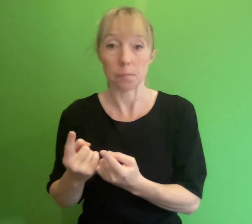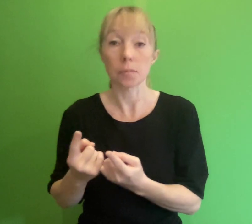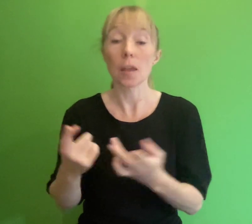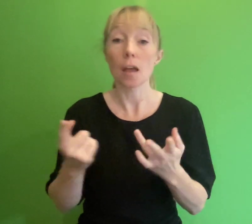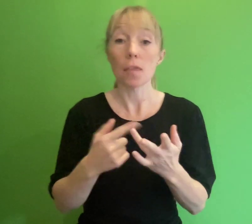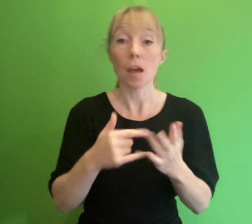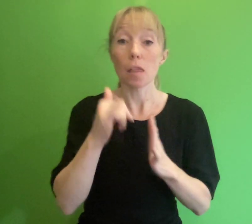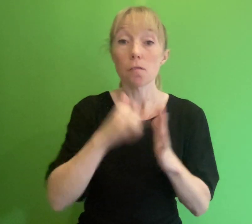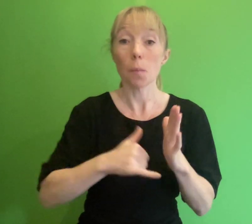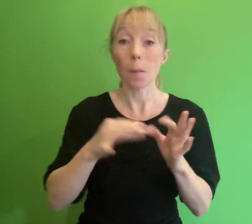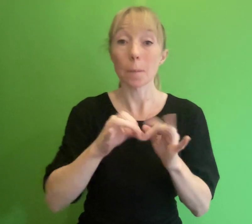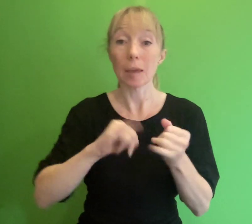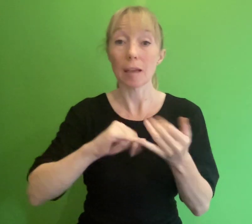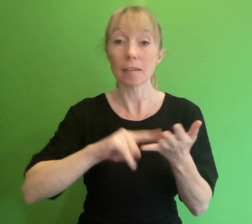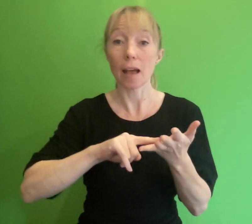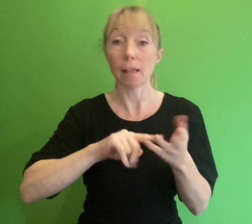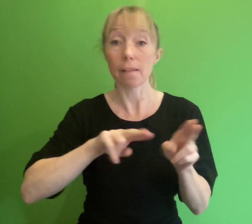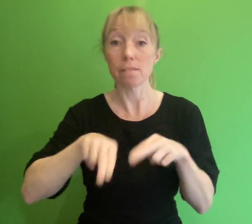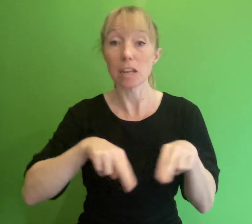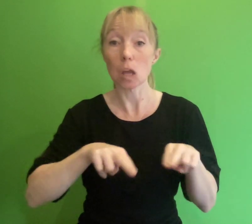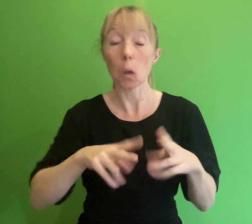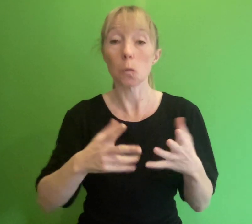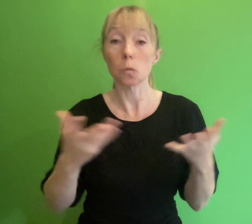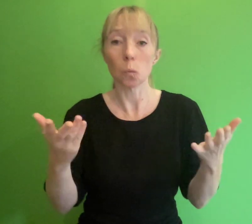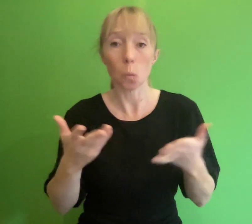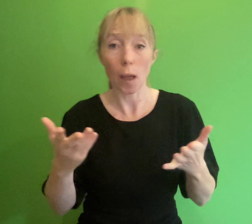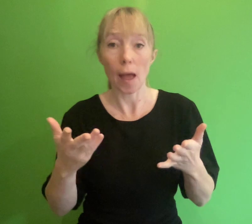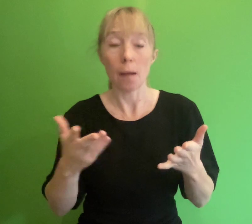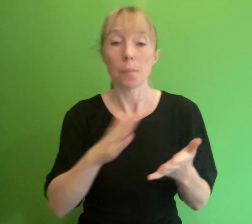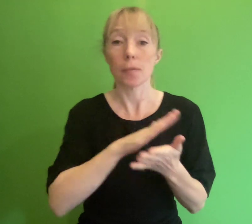BSL videos can be found at